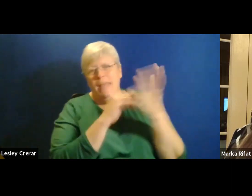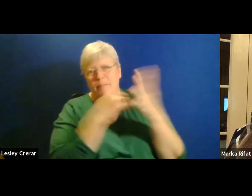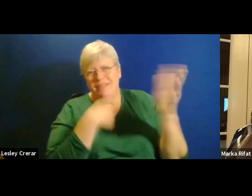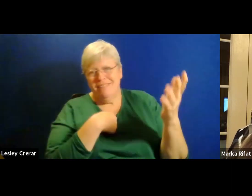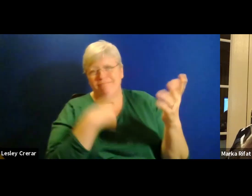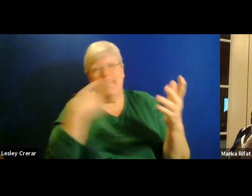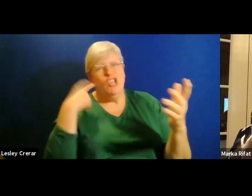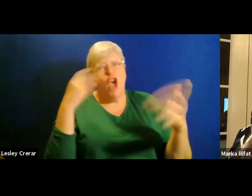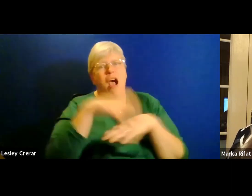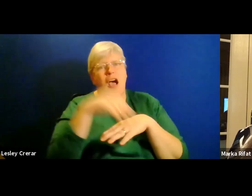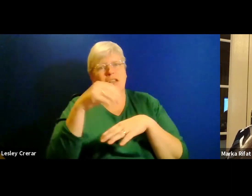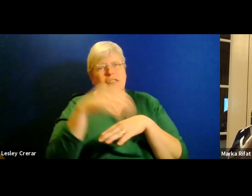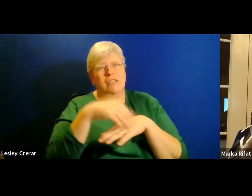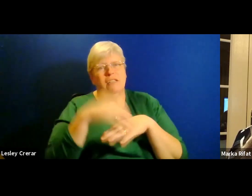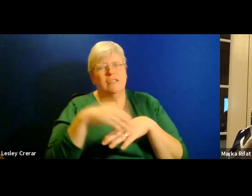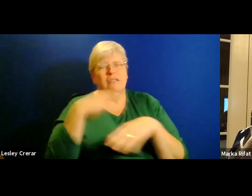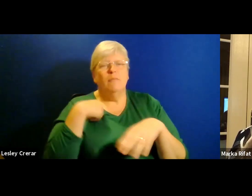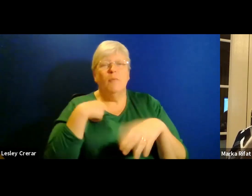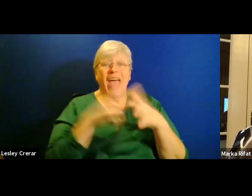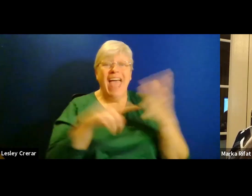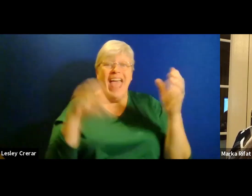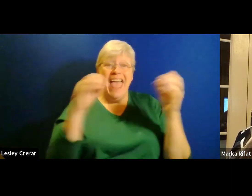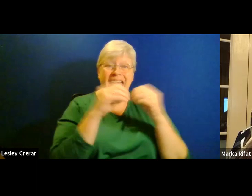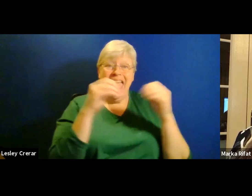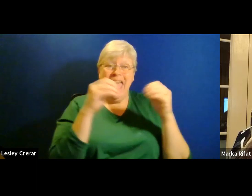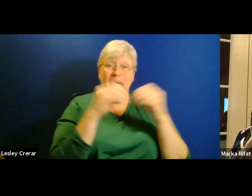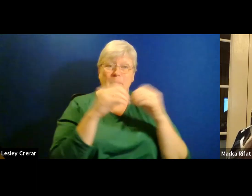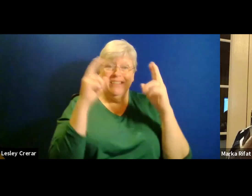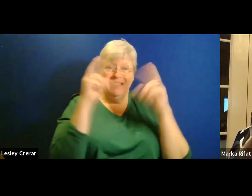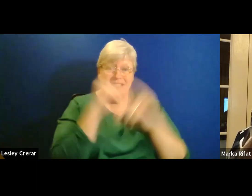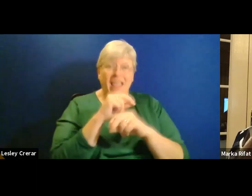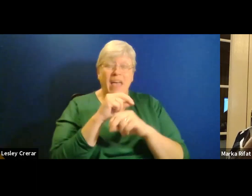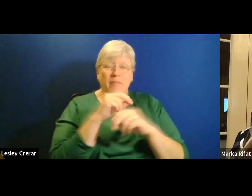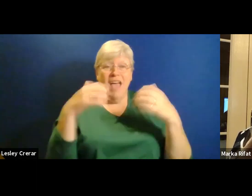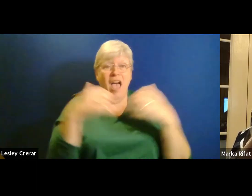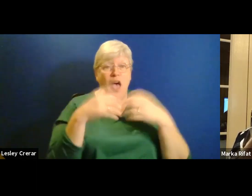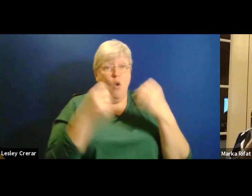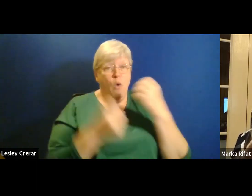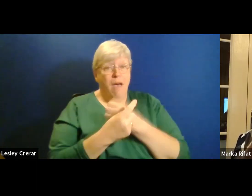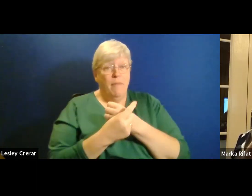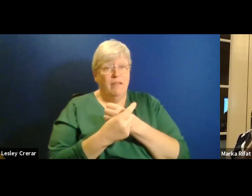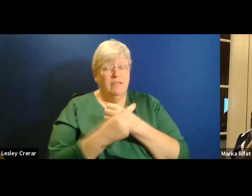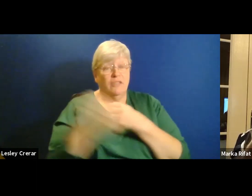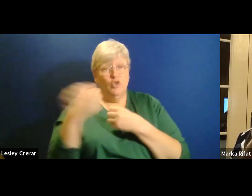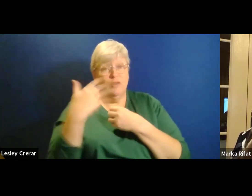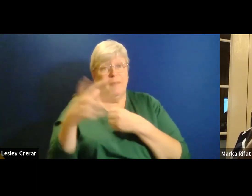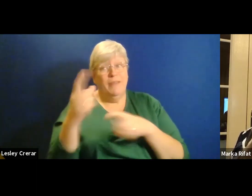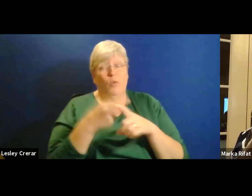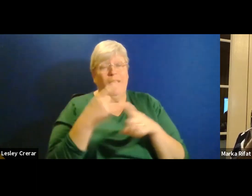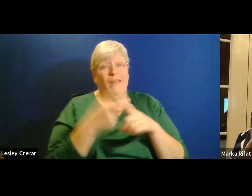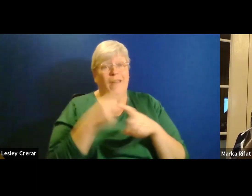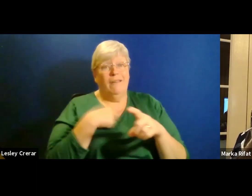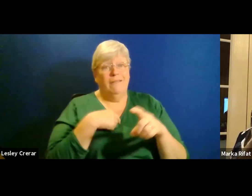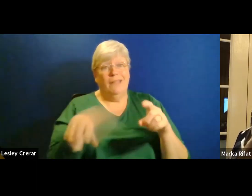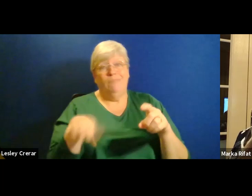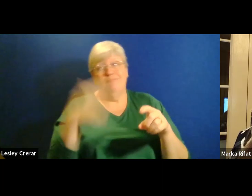Then the way it happened and how long it took. It was supposed to be quick, like killing an old jackrabbit